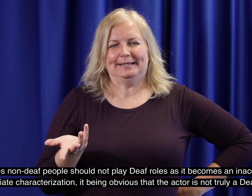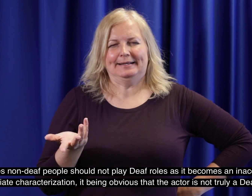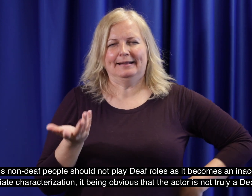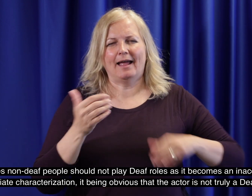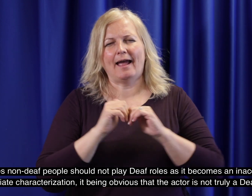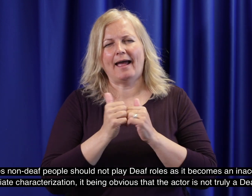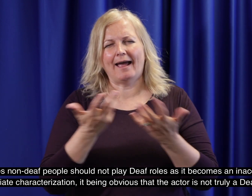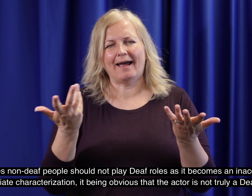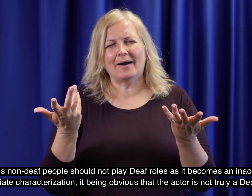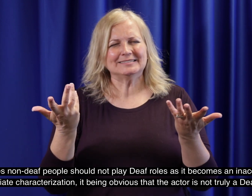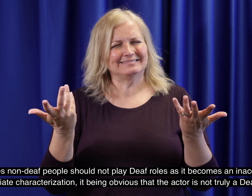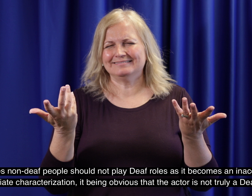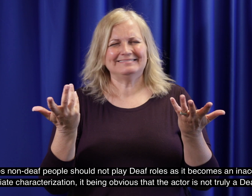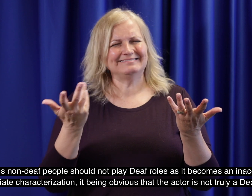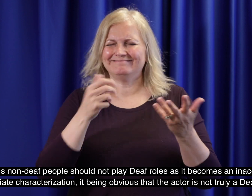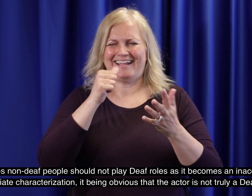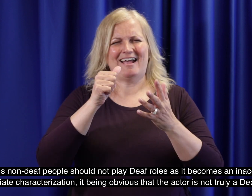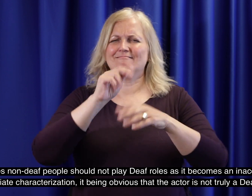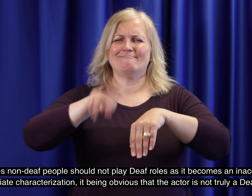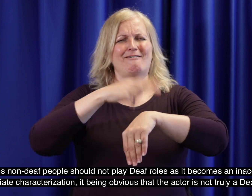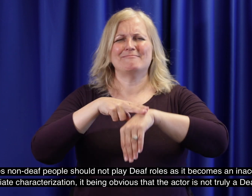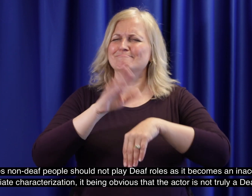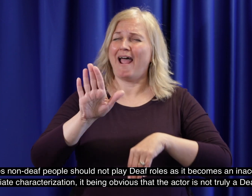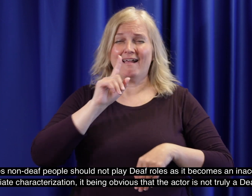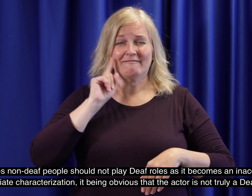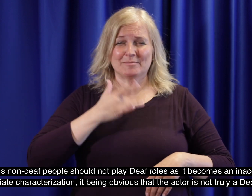being obvious that the actor is not truly a deaf person.